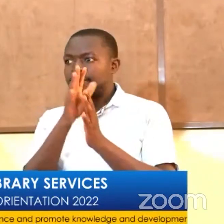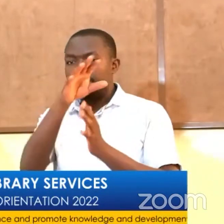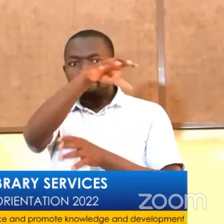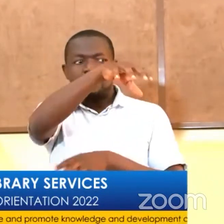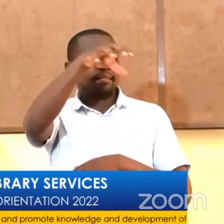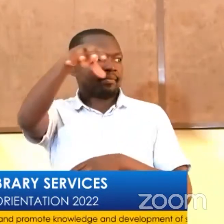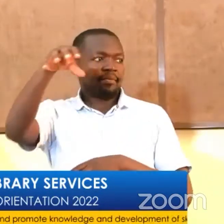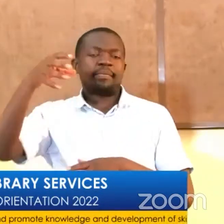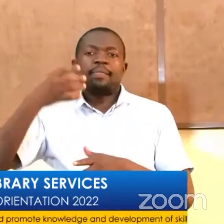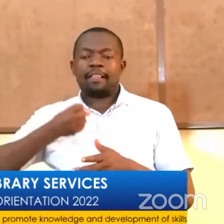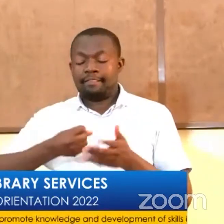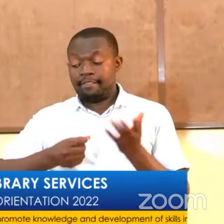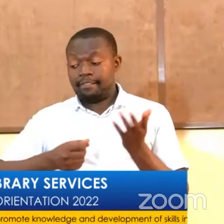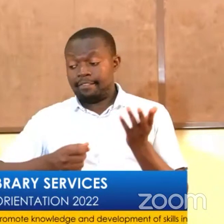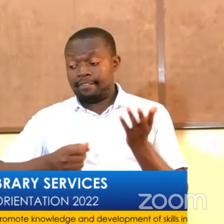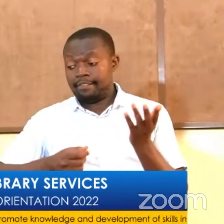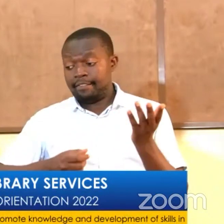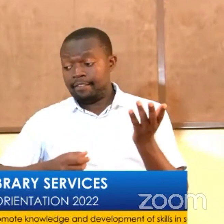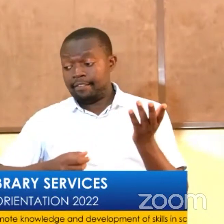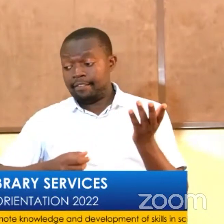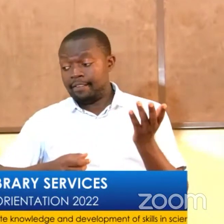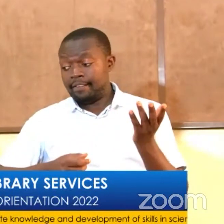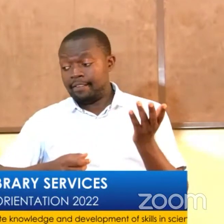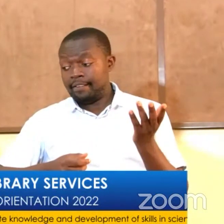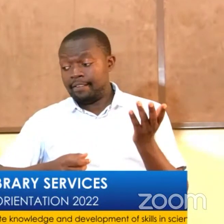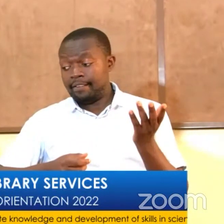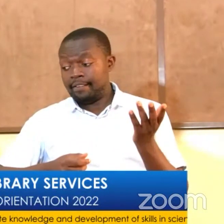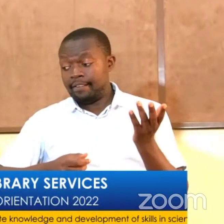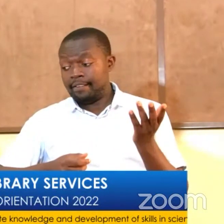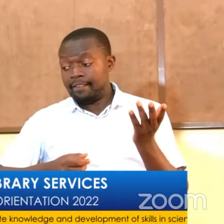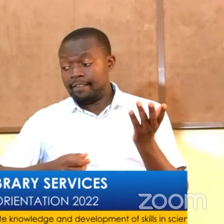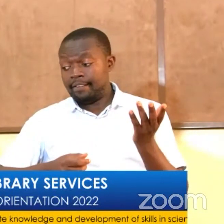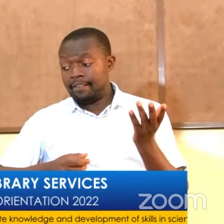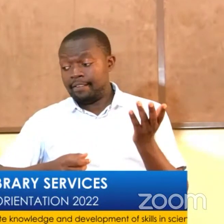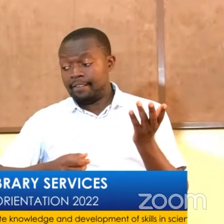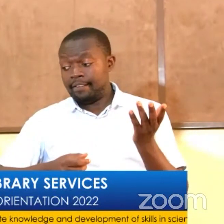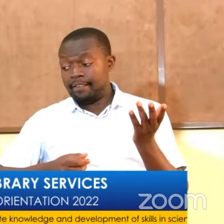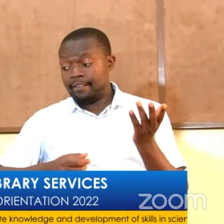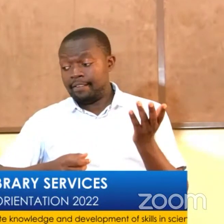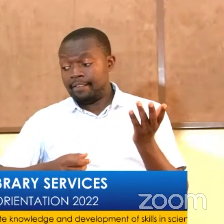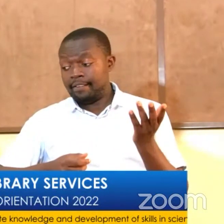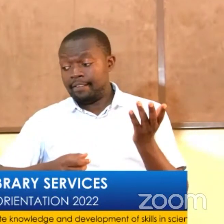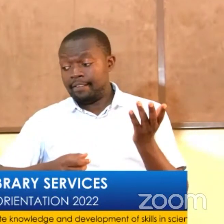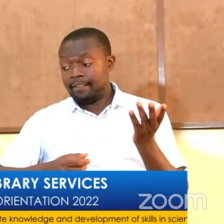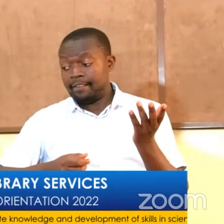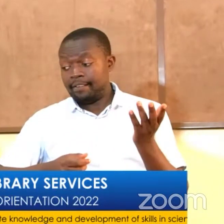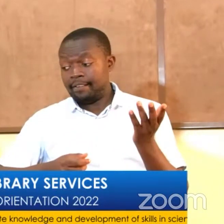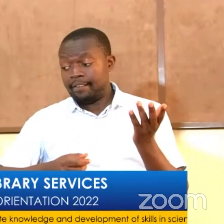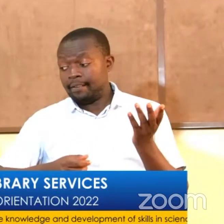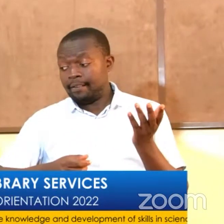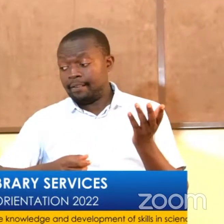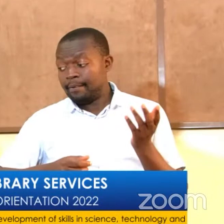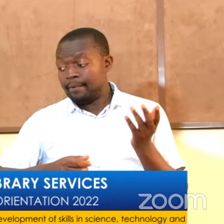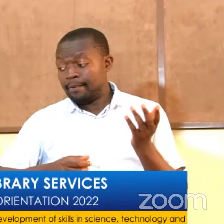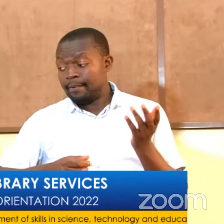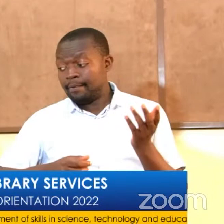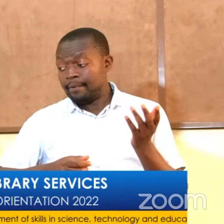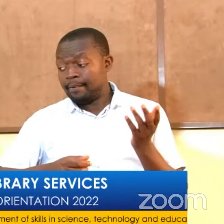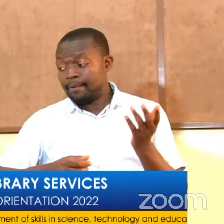setting. So we are not recruiting. This is a human resource function. Allow me proceed. Thank